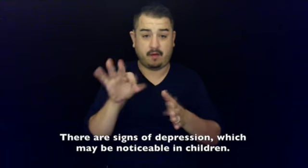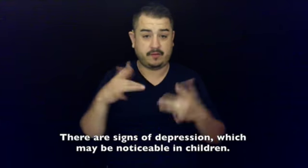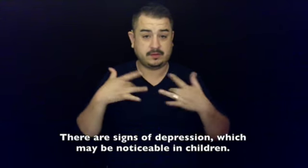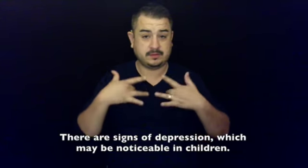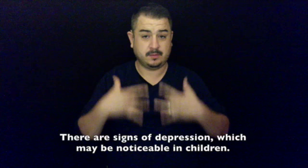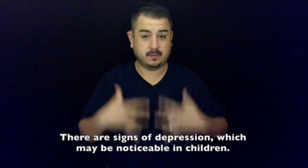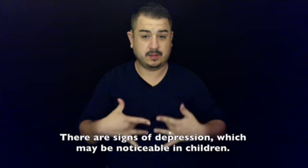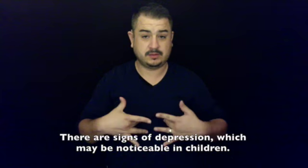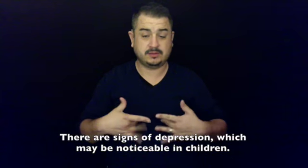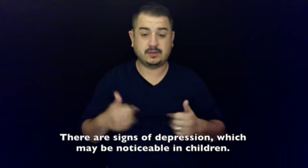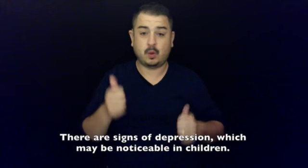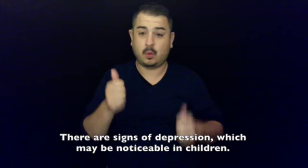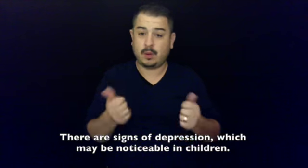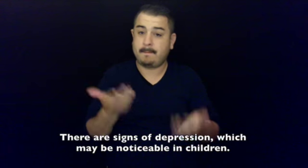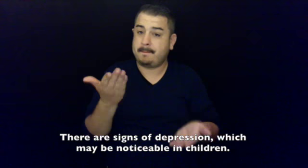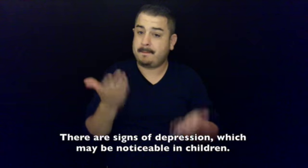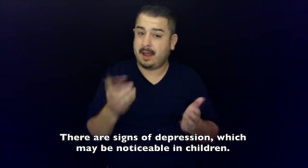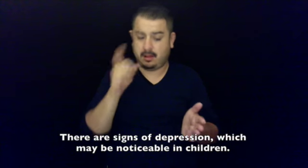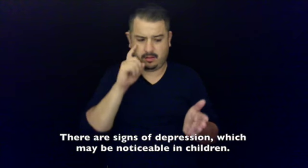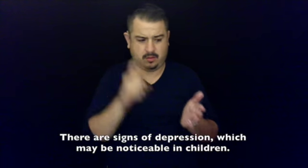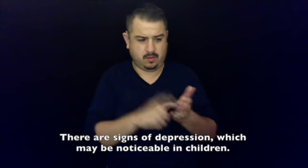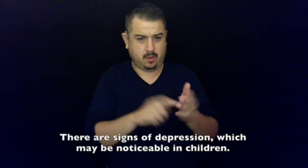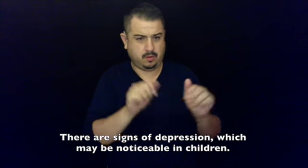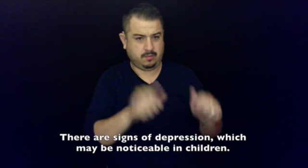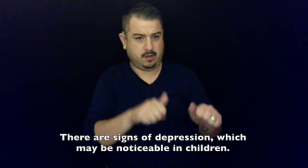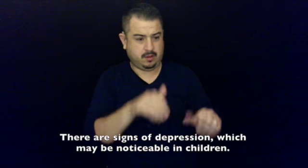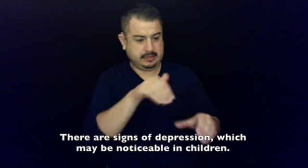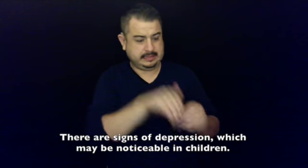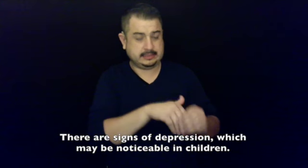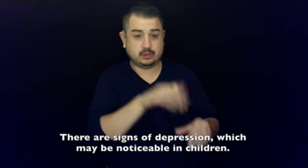There are signs of depression which may be noticeable in children.